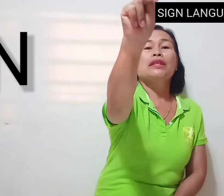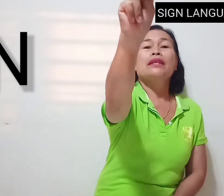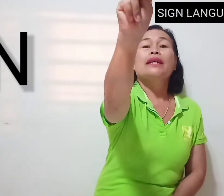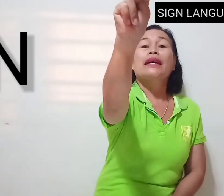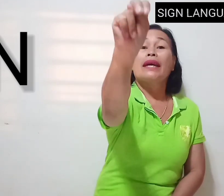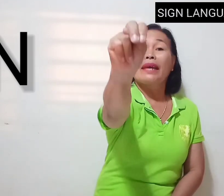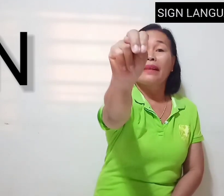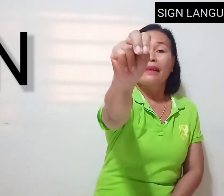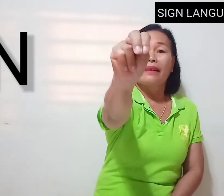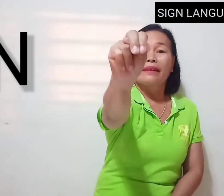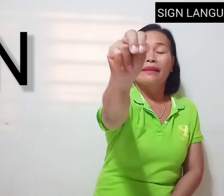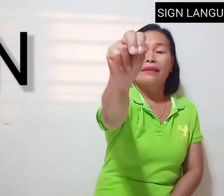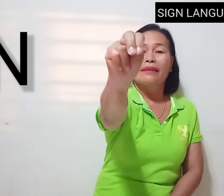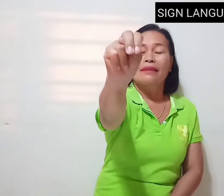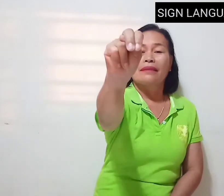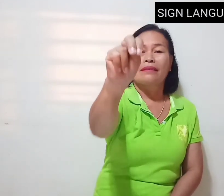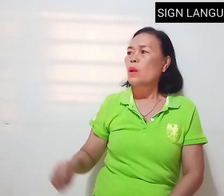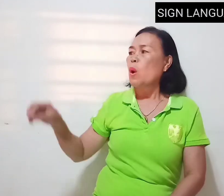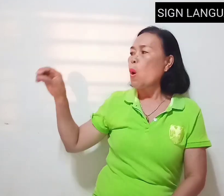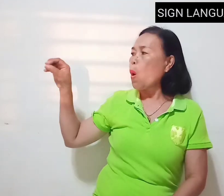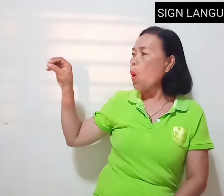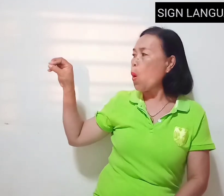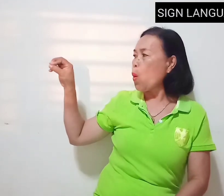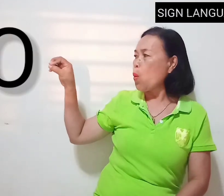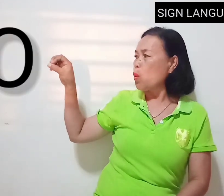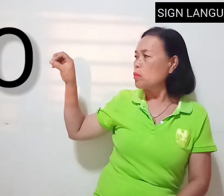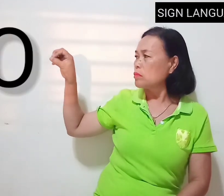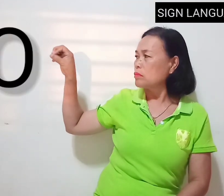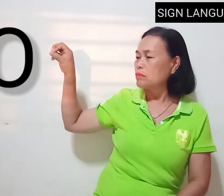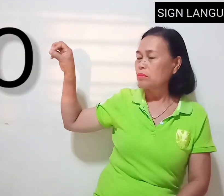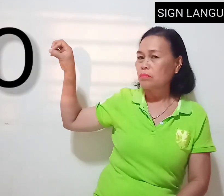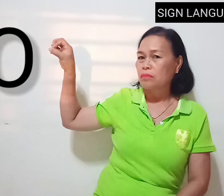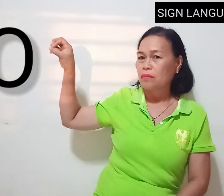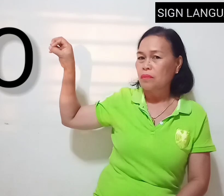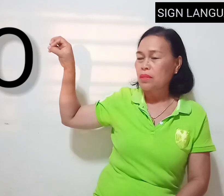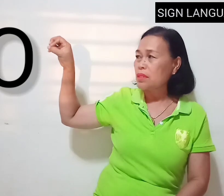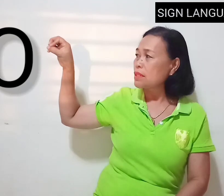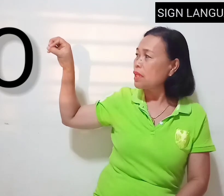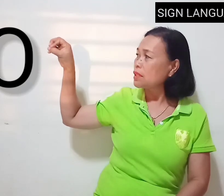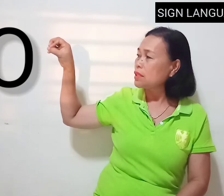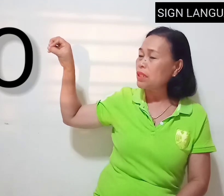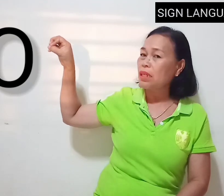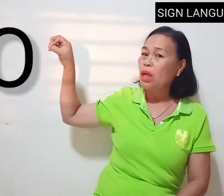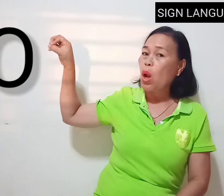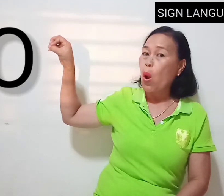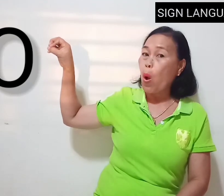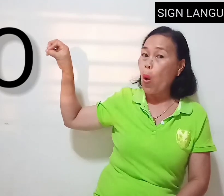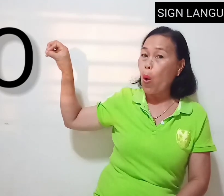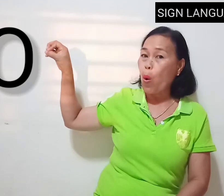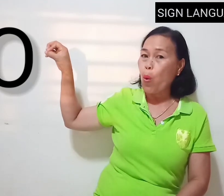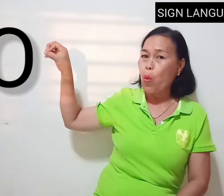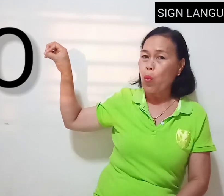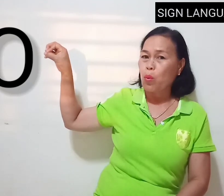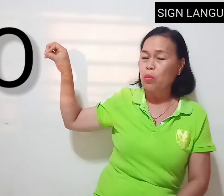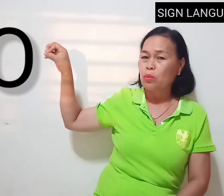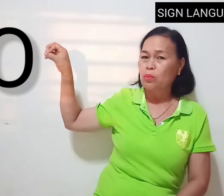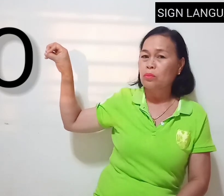Letter N. O. This is letter O.